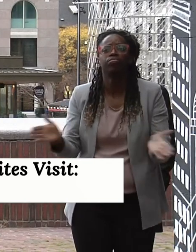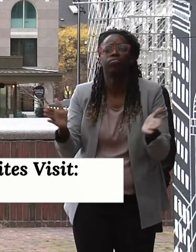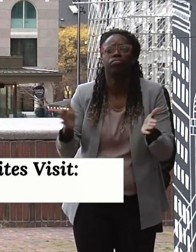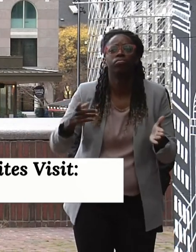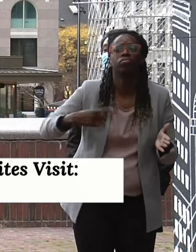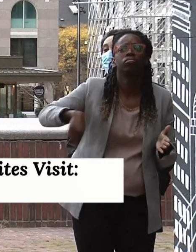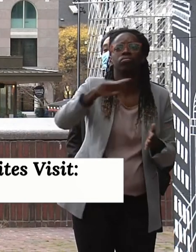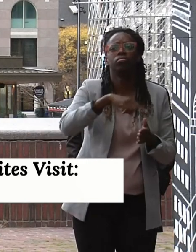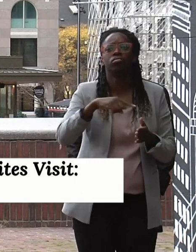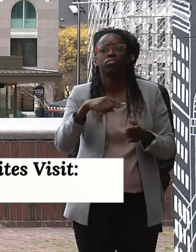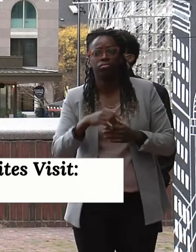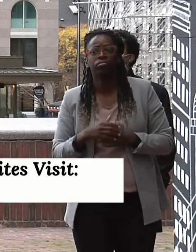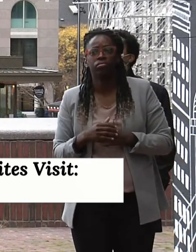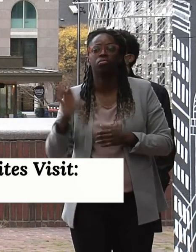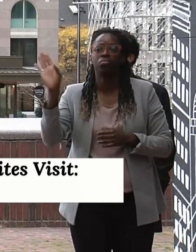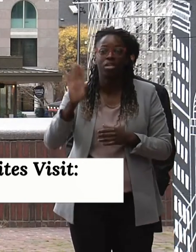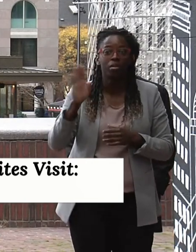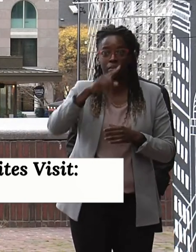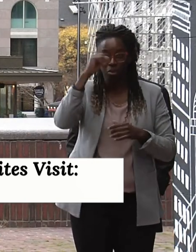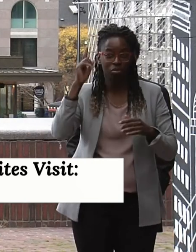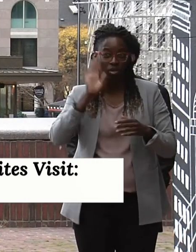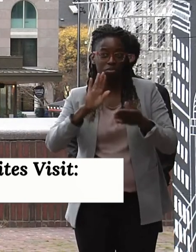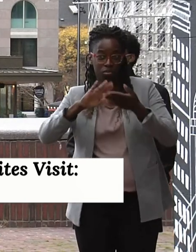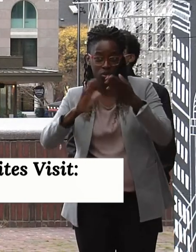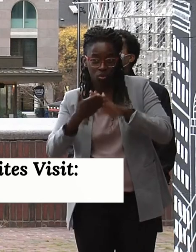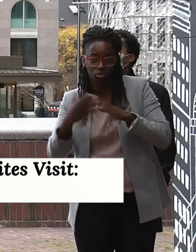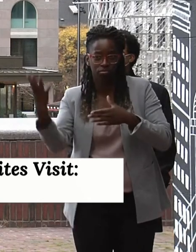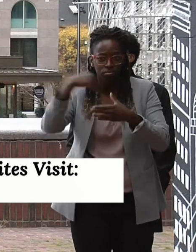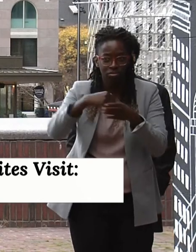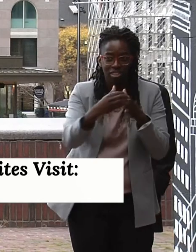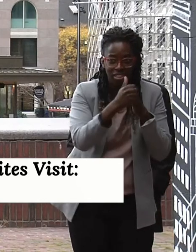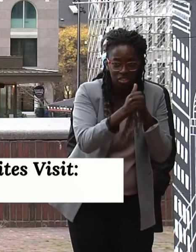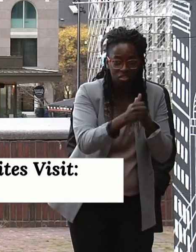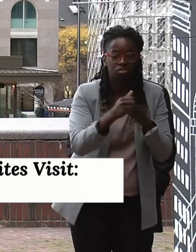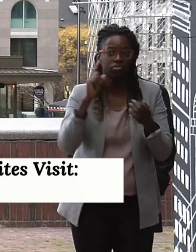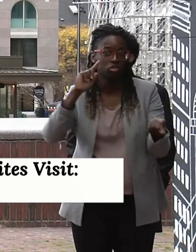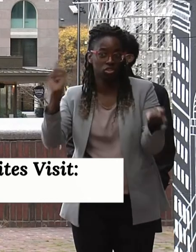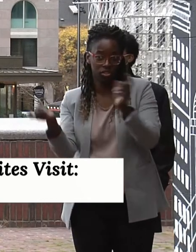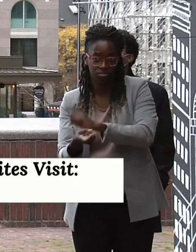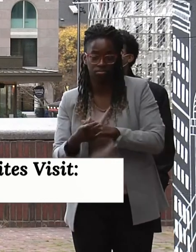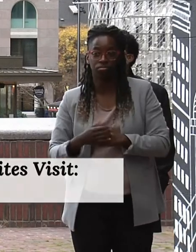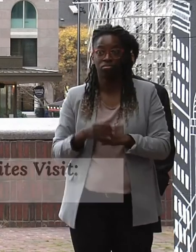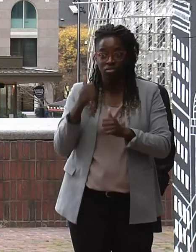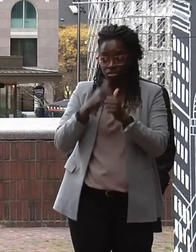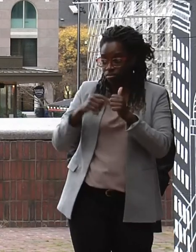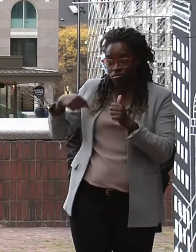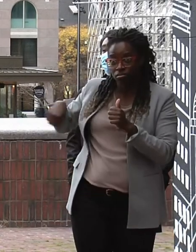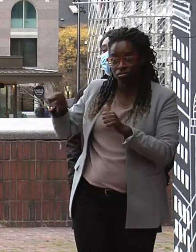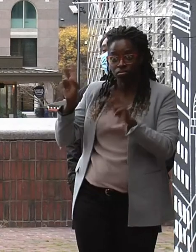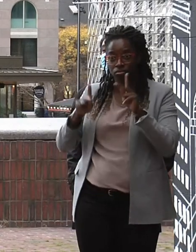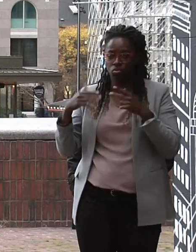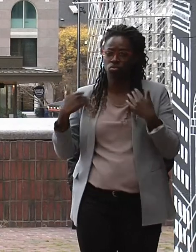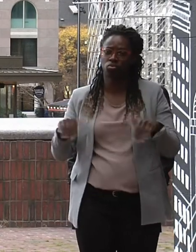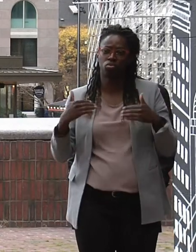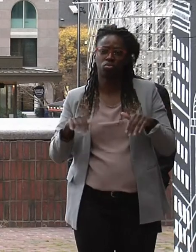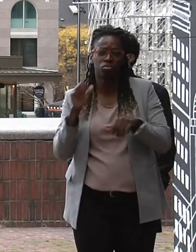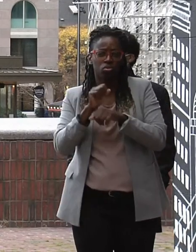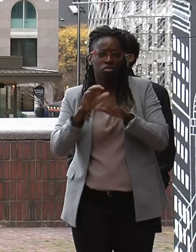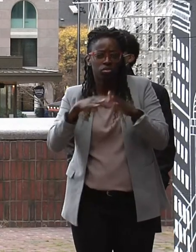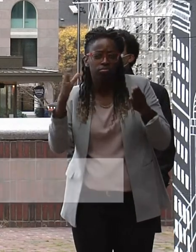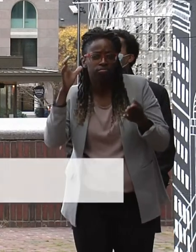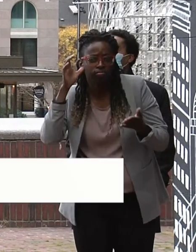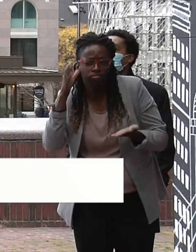change. Through their role as leaders in our community, through their community process with 5 listening sessions and listening to hundreds and hundreds of